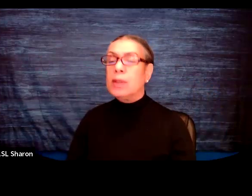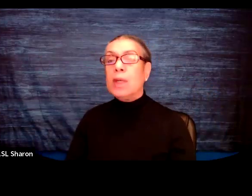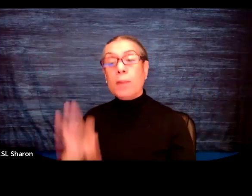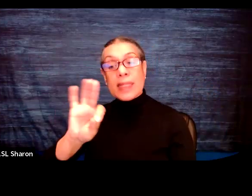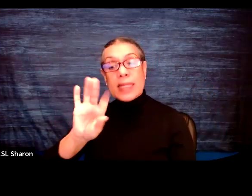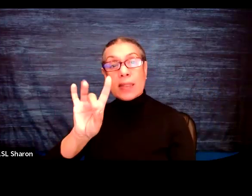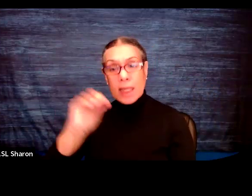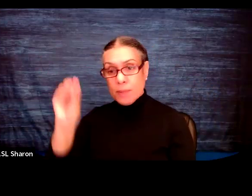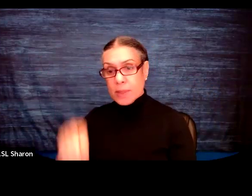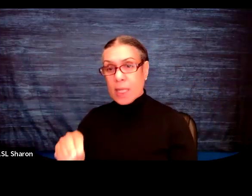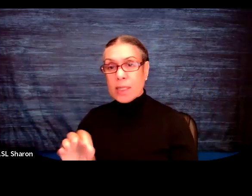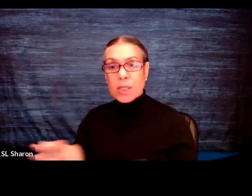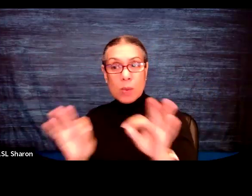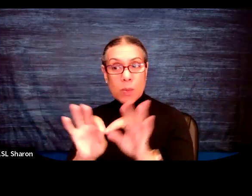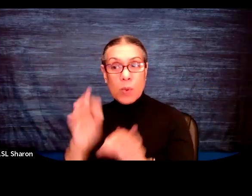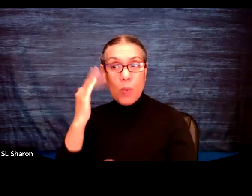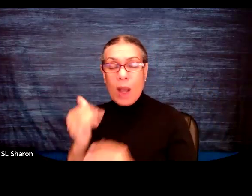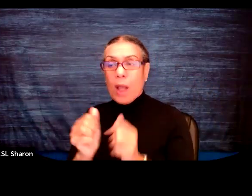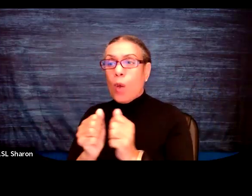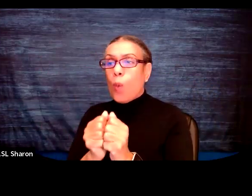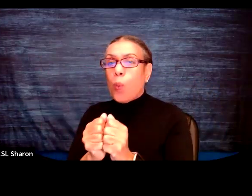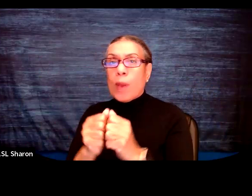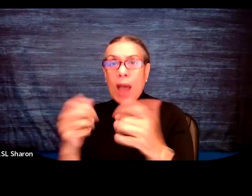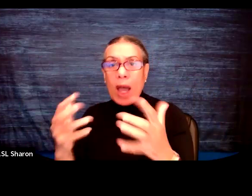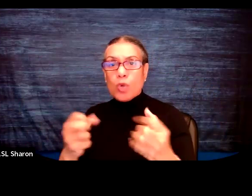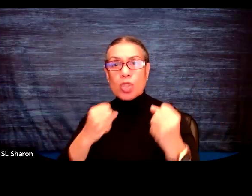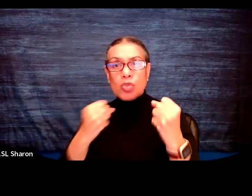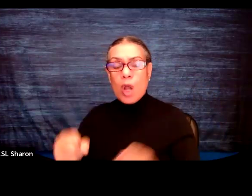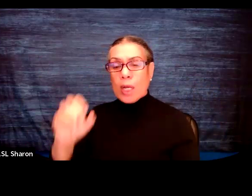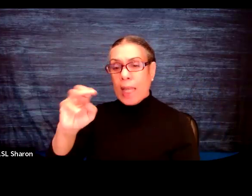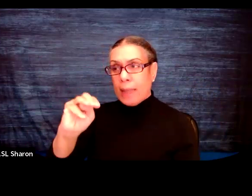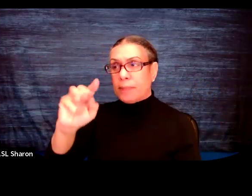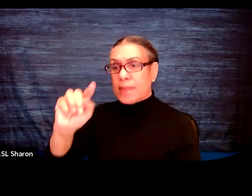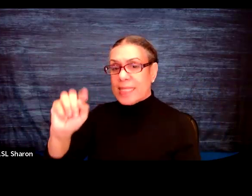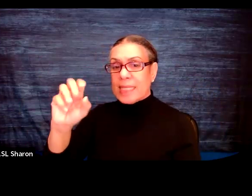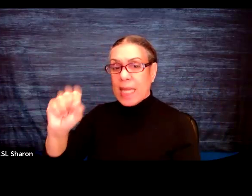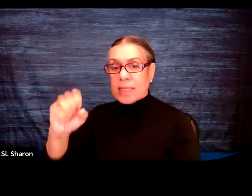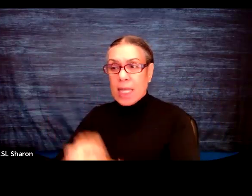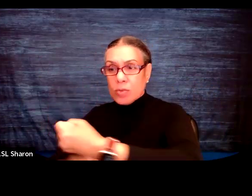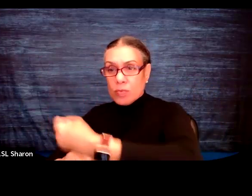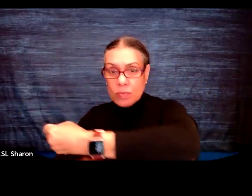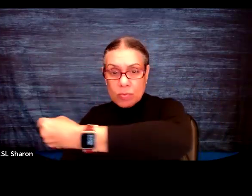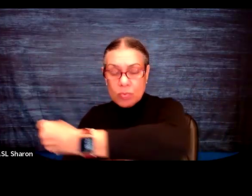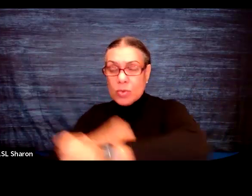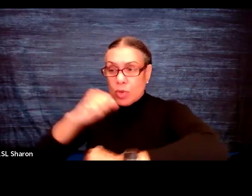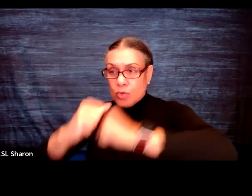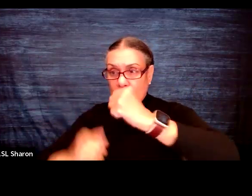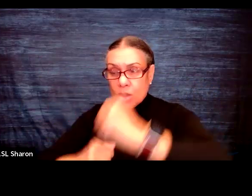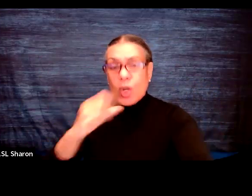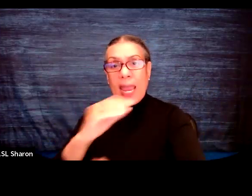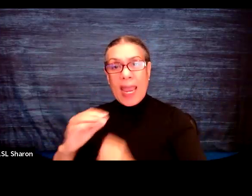98% is critical, is because without a strong MTSS structure and a coordinator ensuring